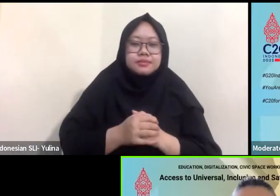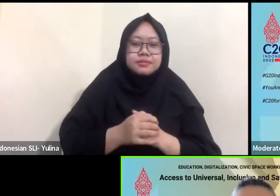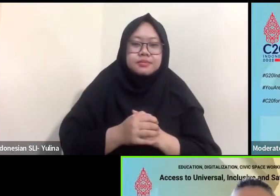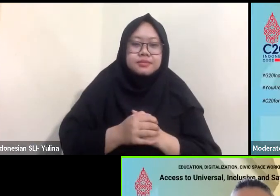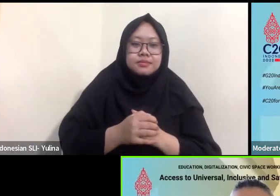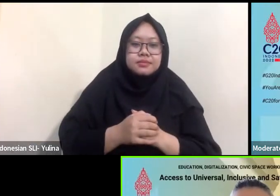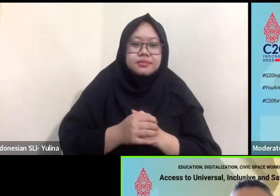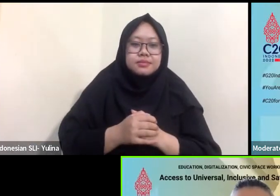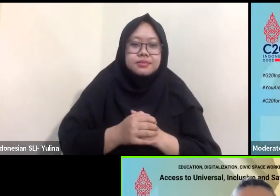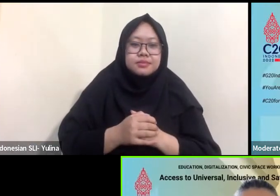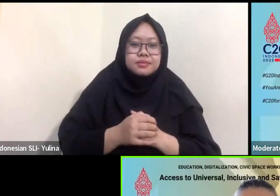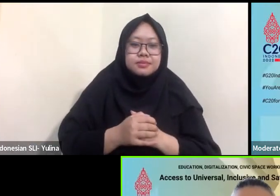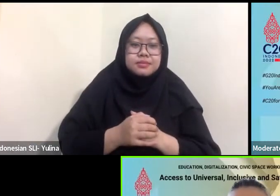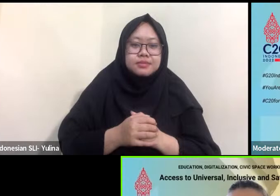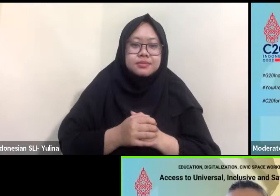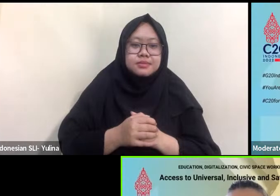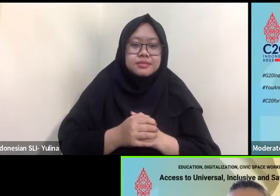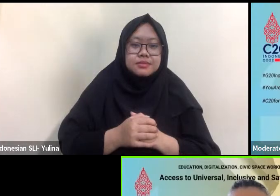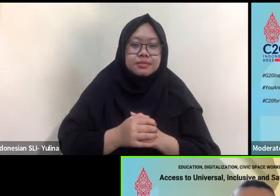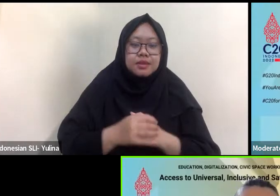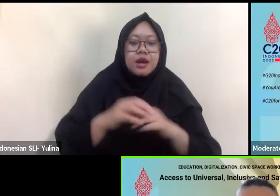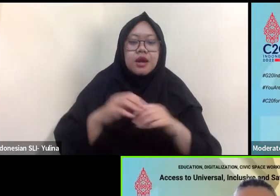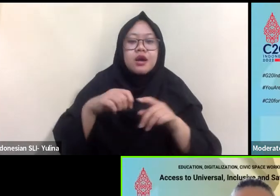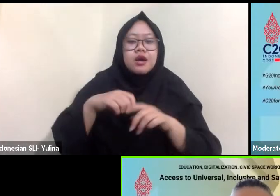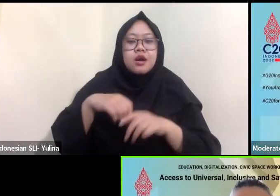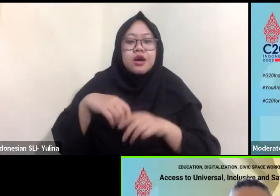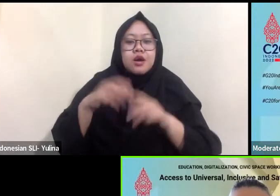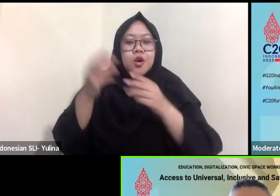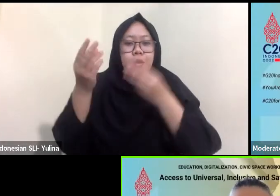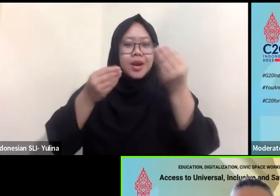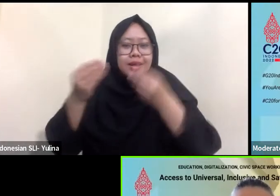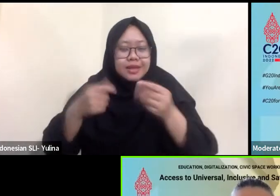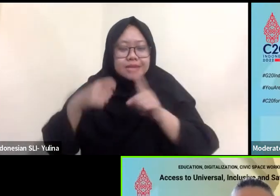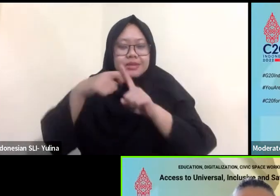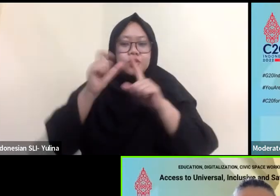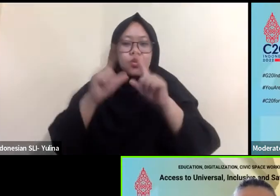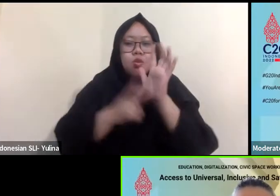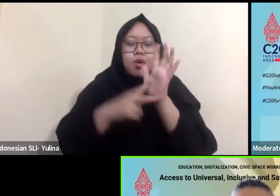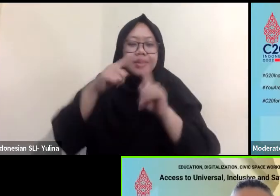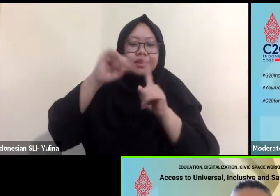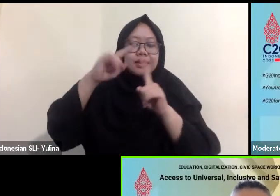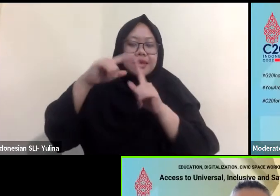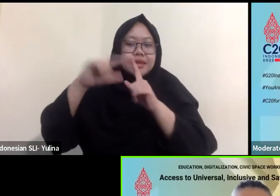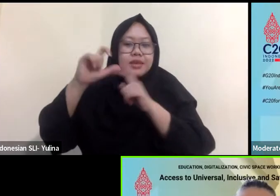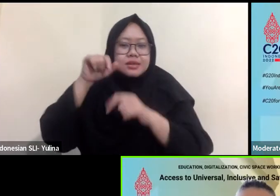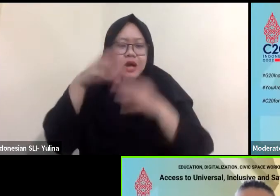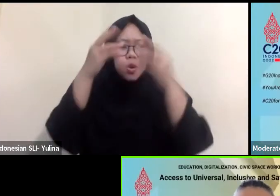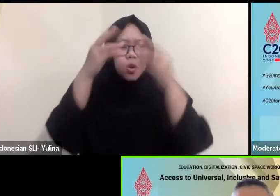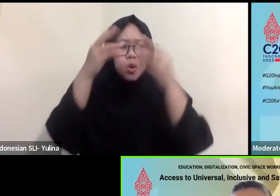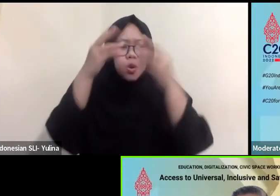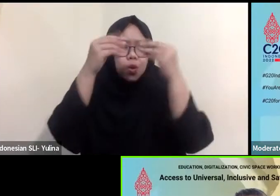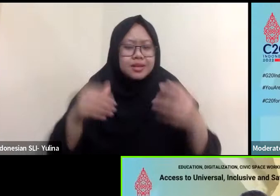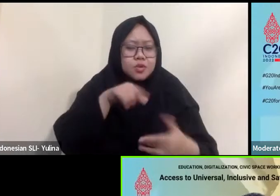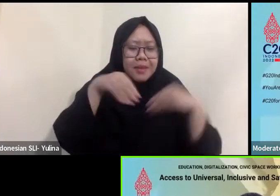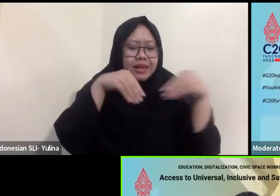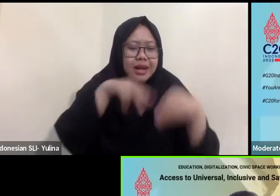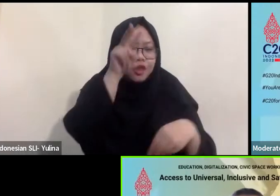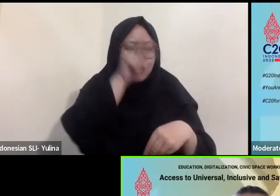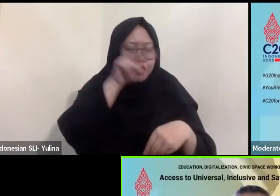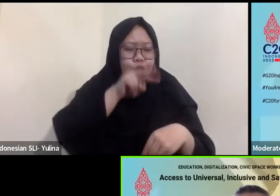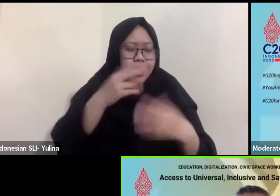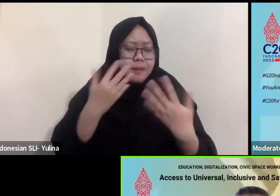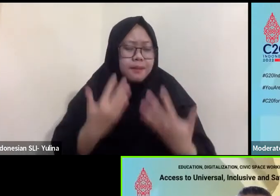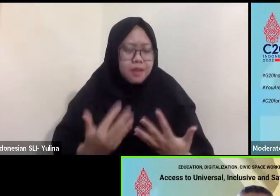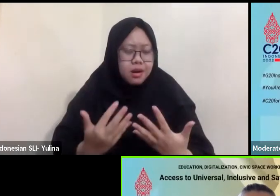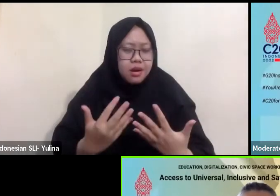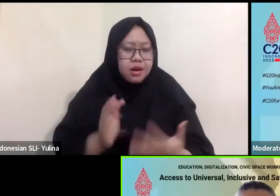the quality. So quantity and quality. What's the quality of the material that they're watching, that they're interacting with? Are they passive? Are they just